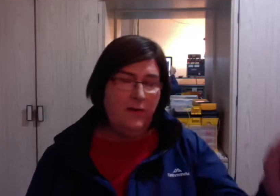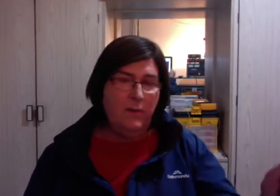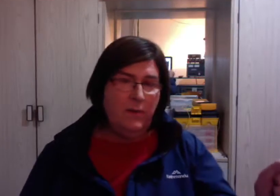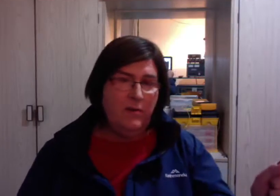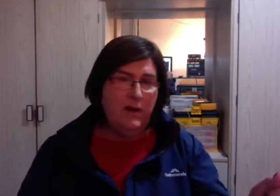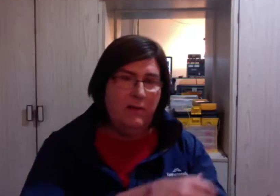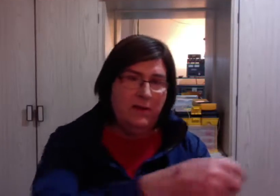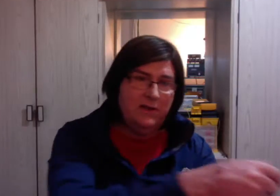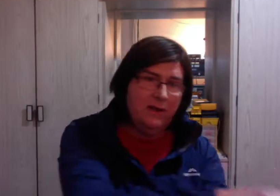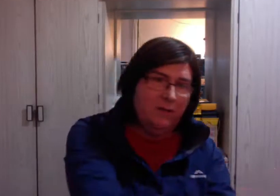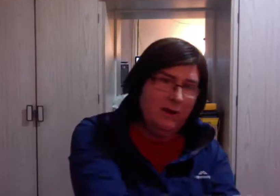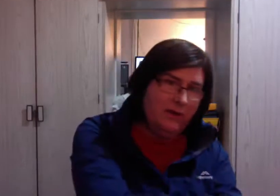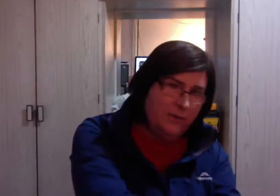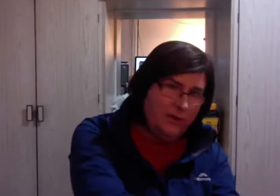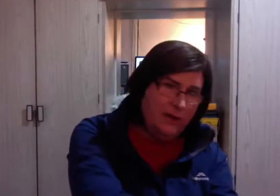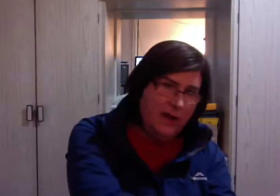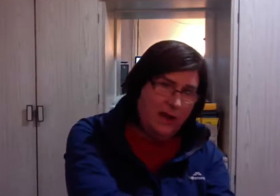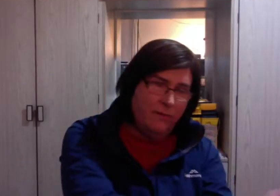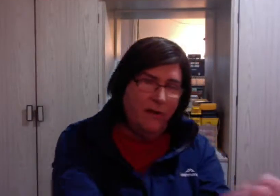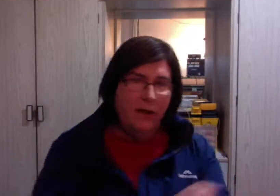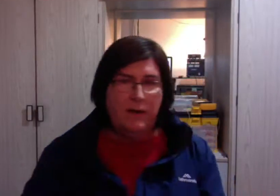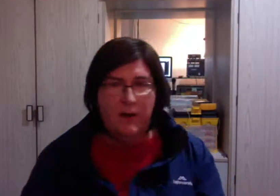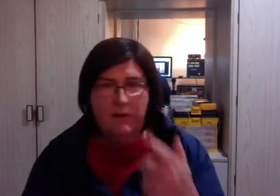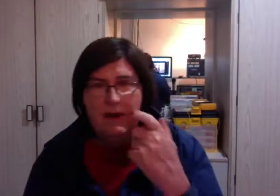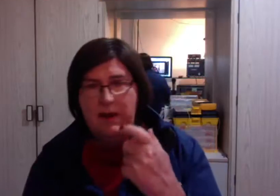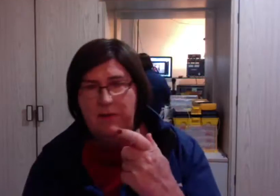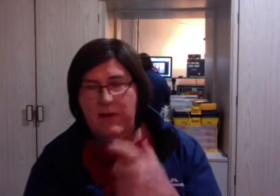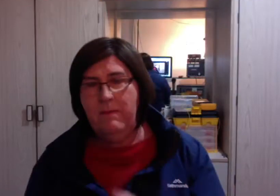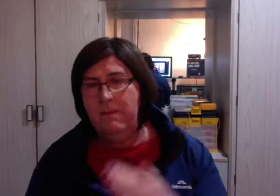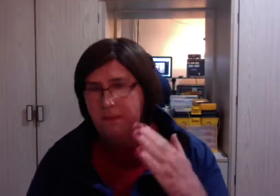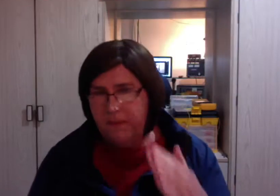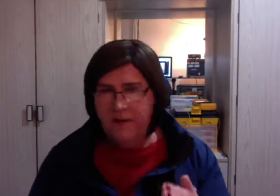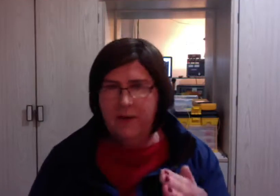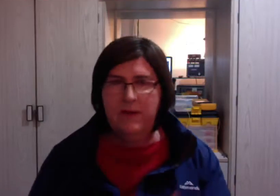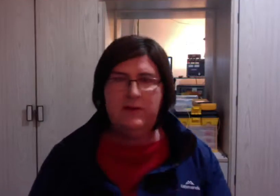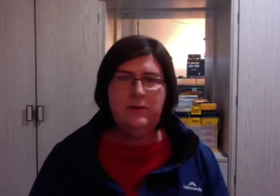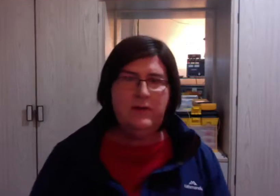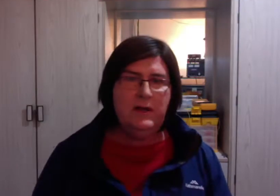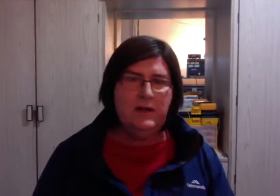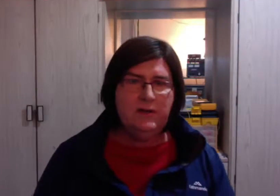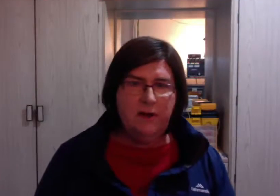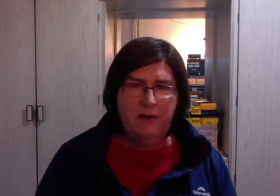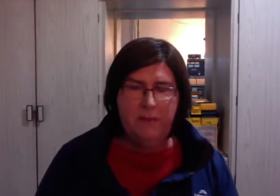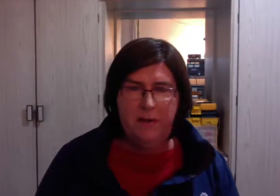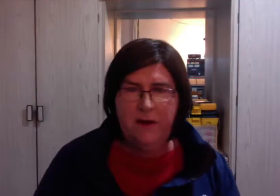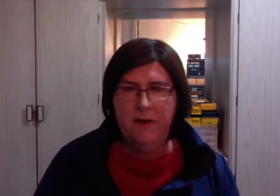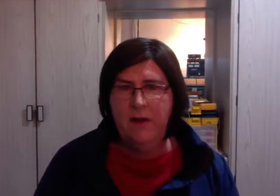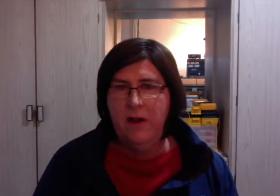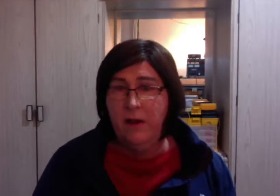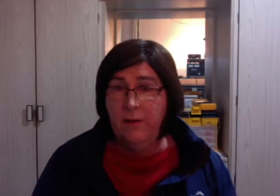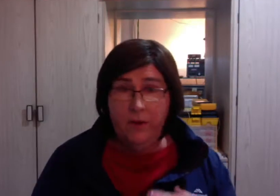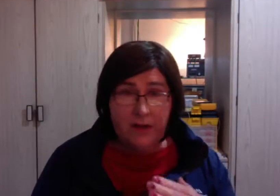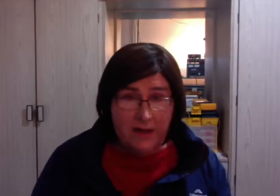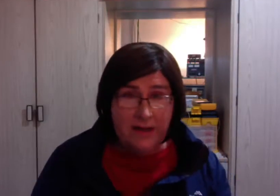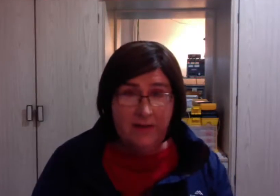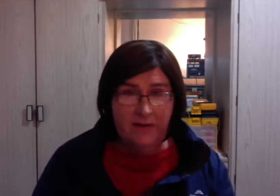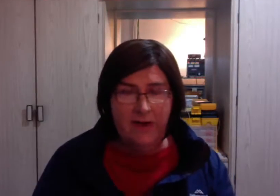top of Big Red, I reached in the window, switched the key off, got on the radio and said, there's how much skill you need to drive up Big Red. What you need is tire